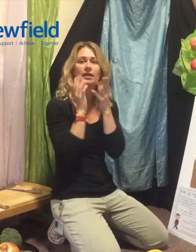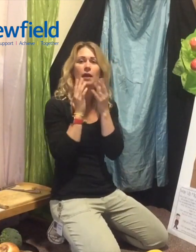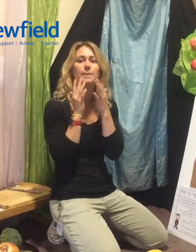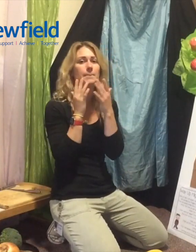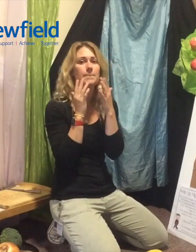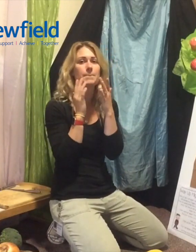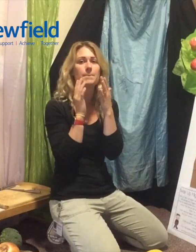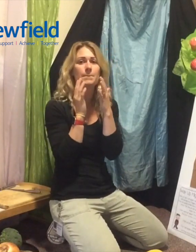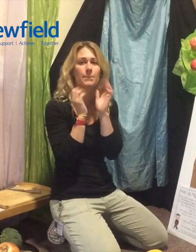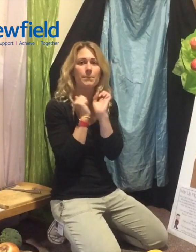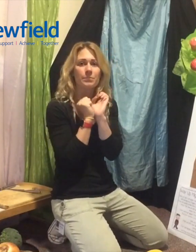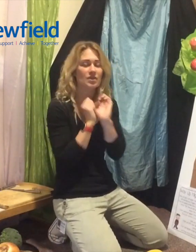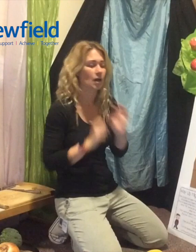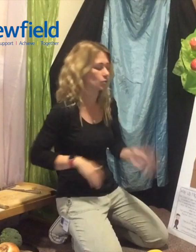that sound.